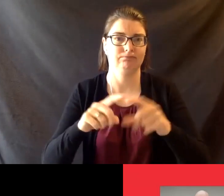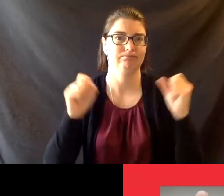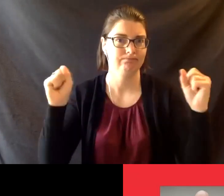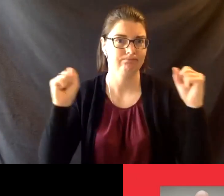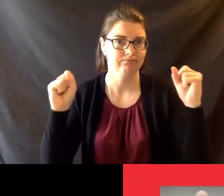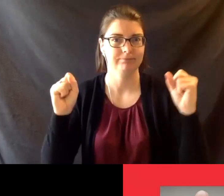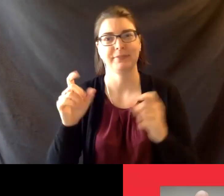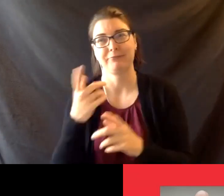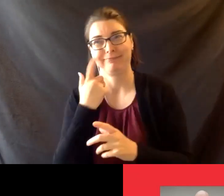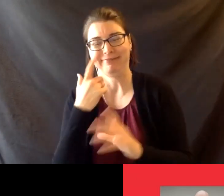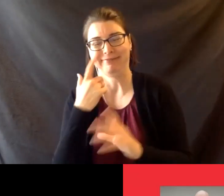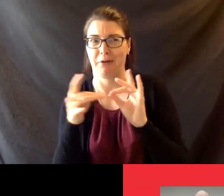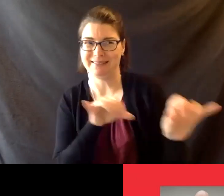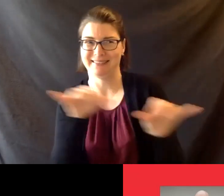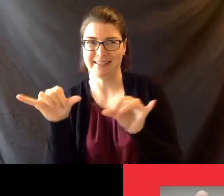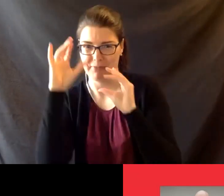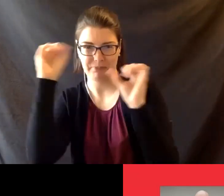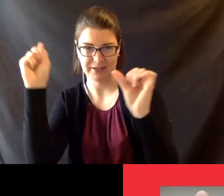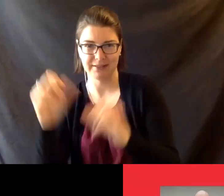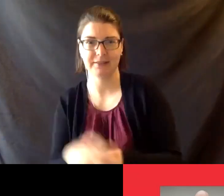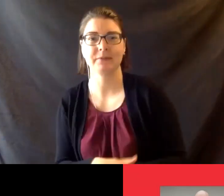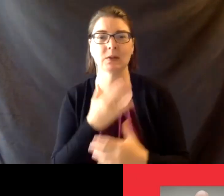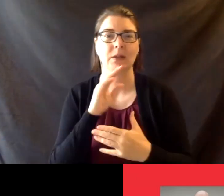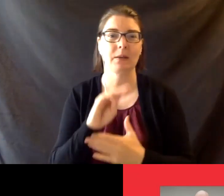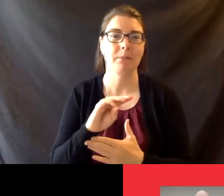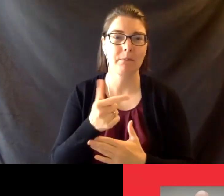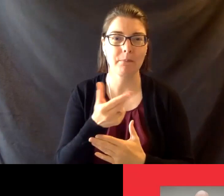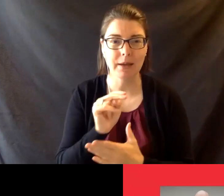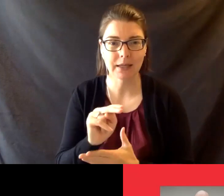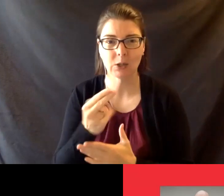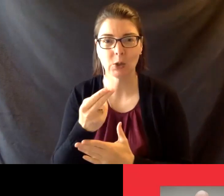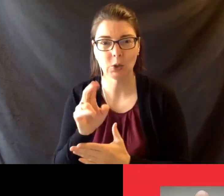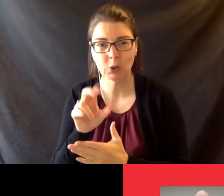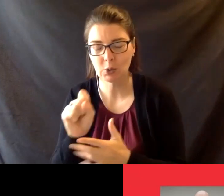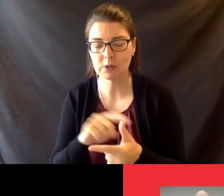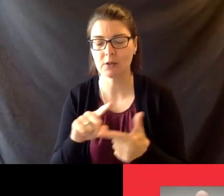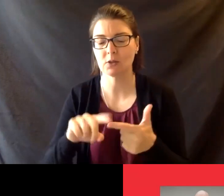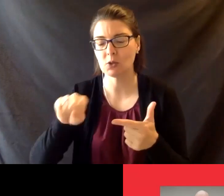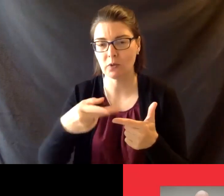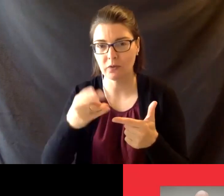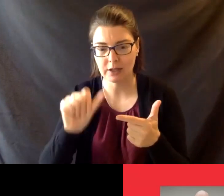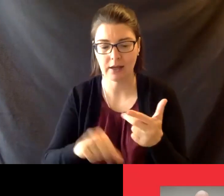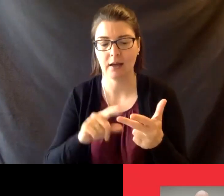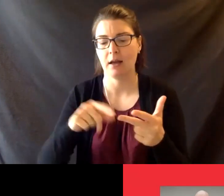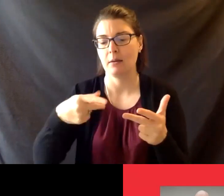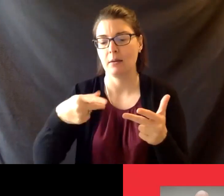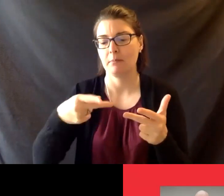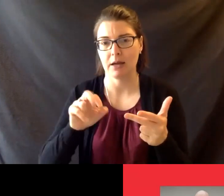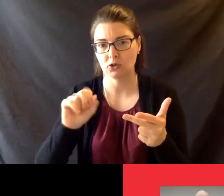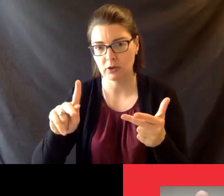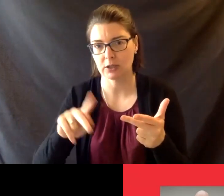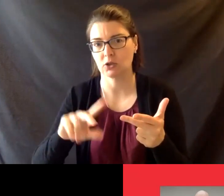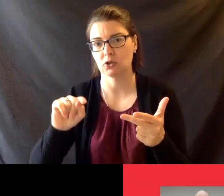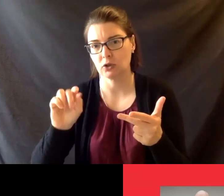you. Megan Hughes, Sophia Ramos, Patrick Turnbull, Aline Jatbach,